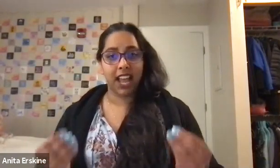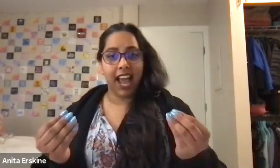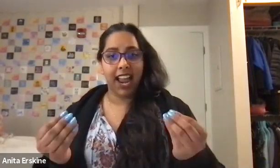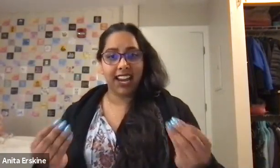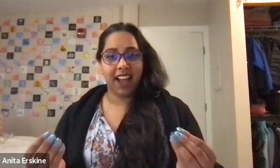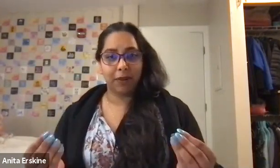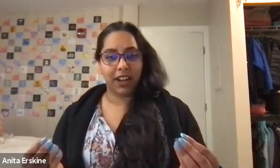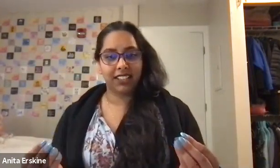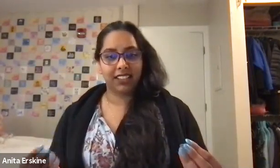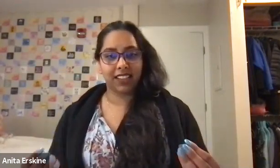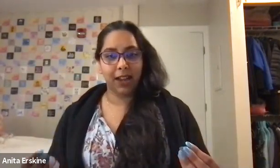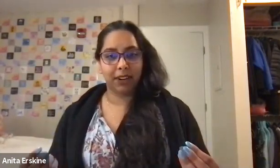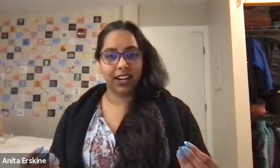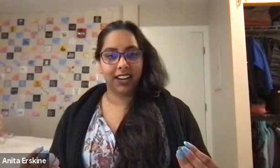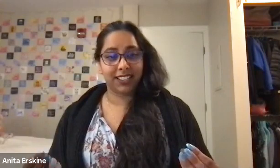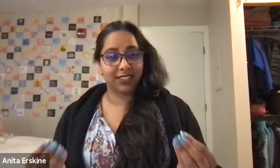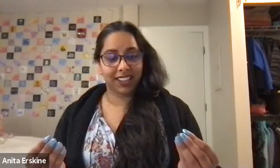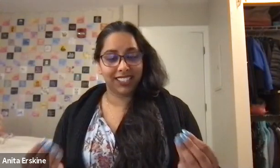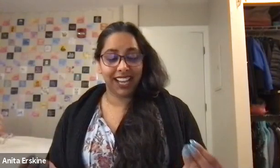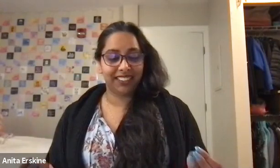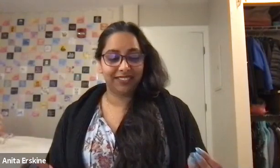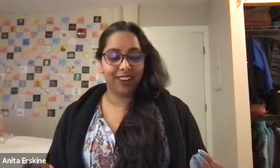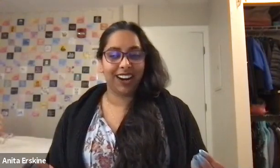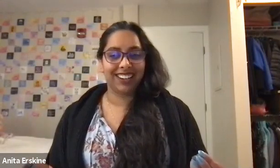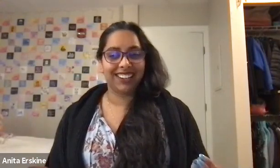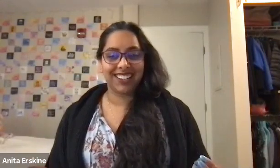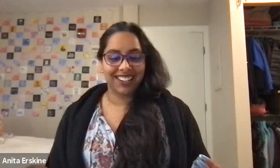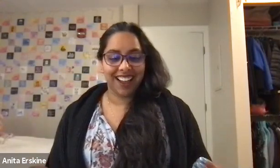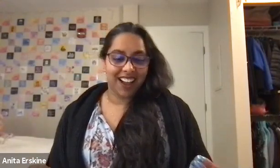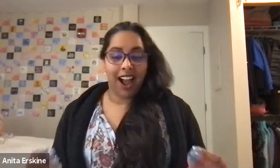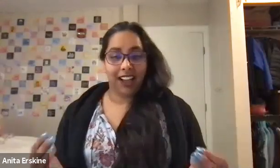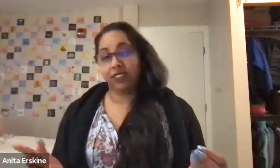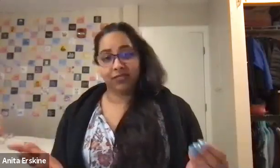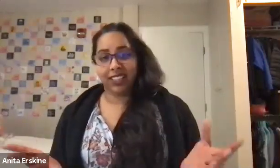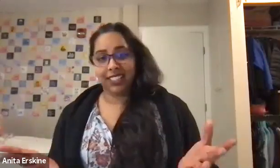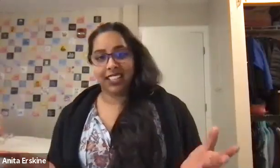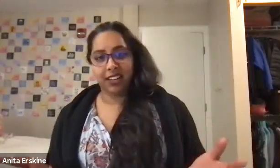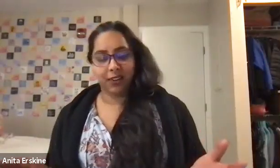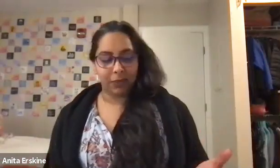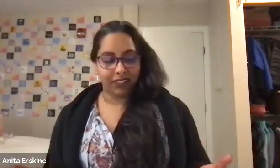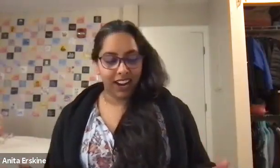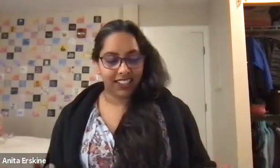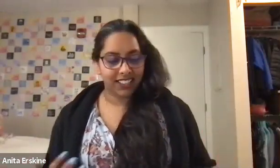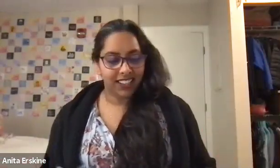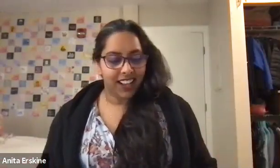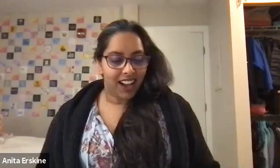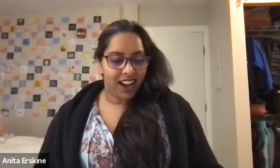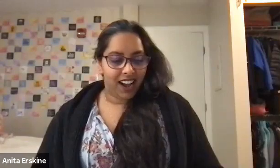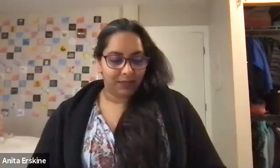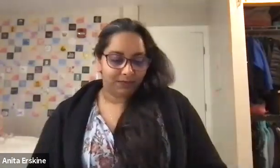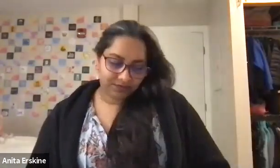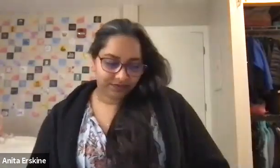papers and never made it to the library because it was on the second floor. At least the internet was my friend.